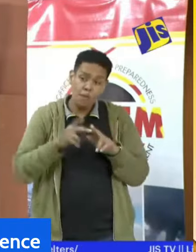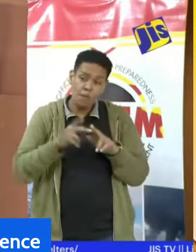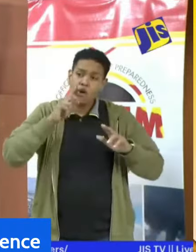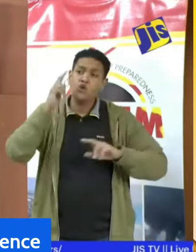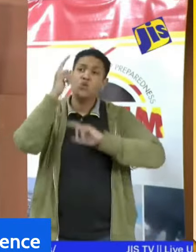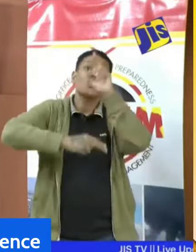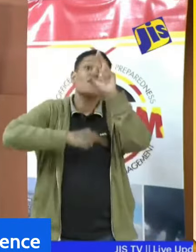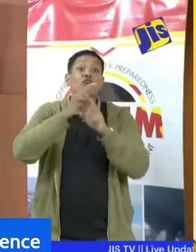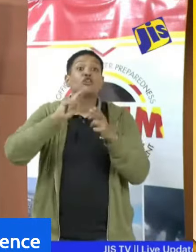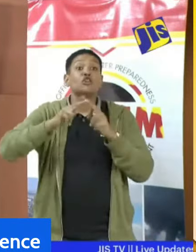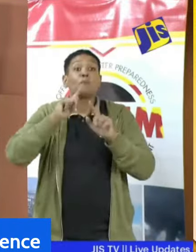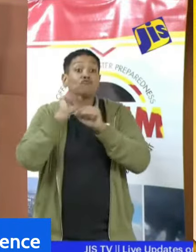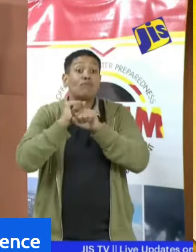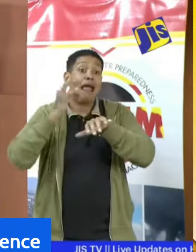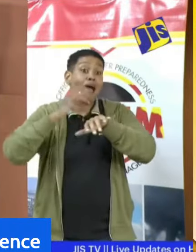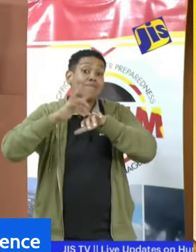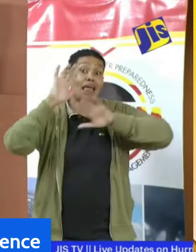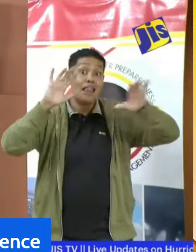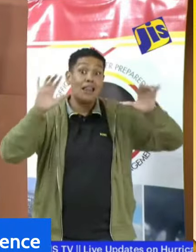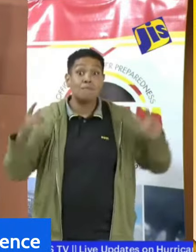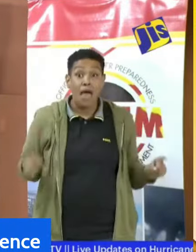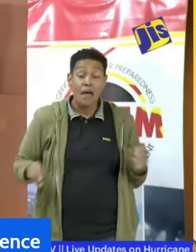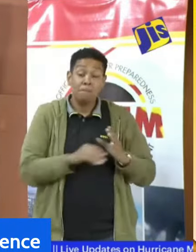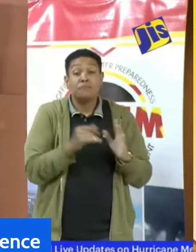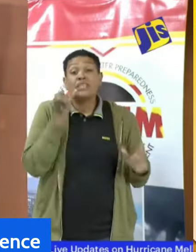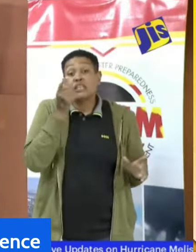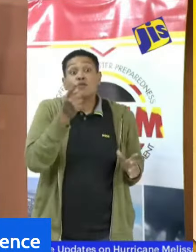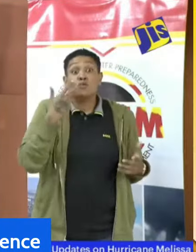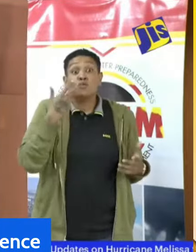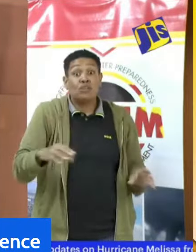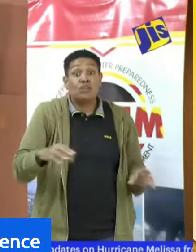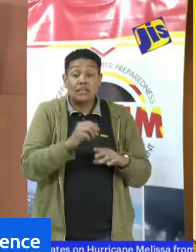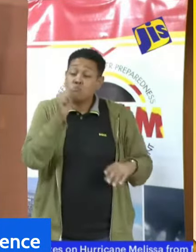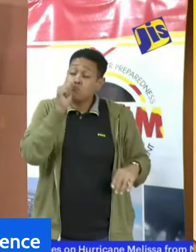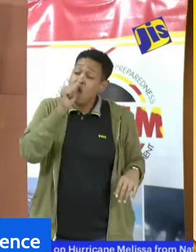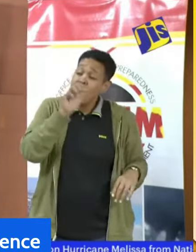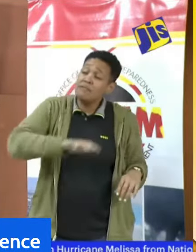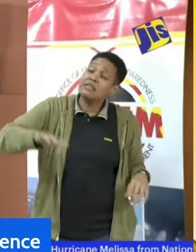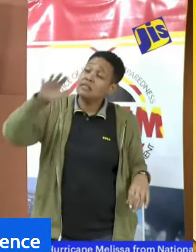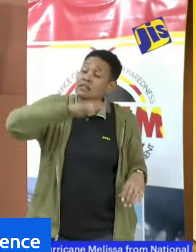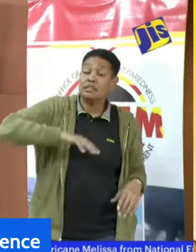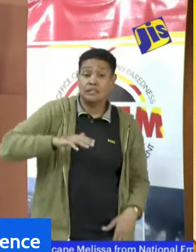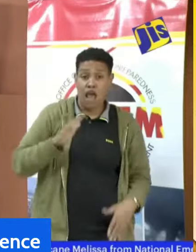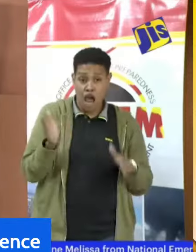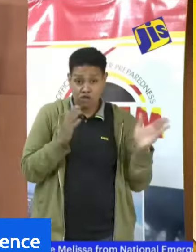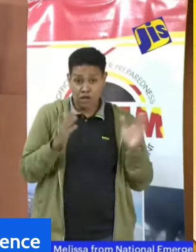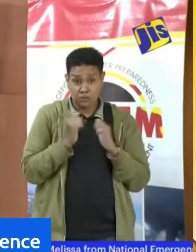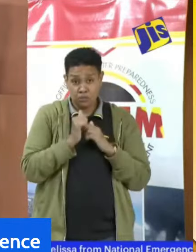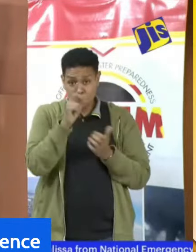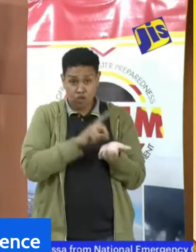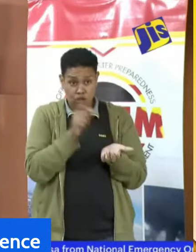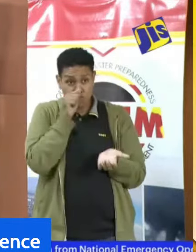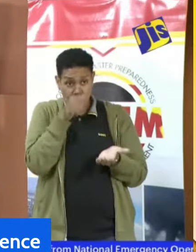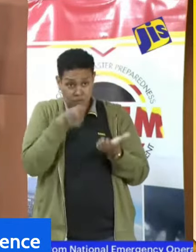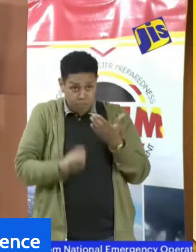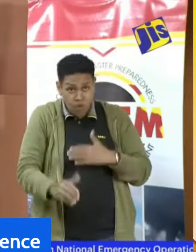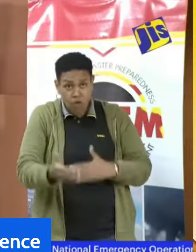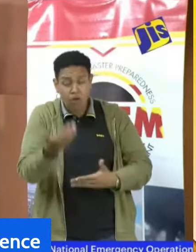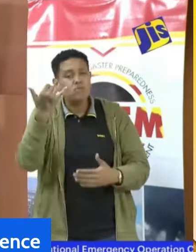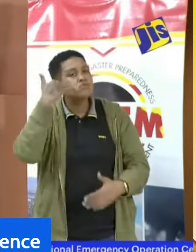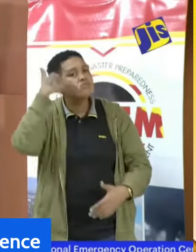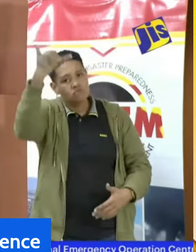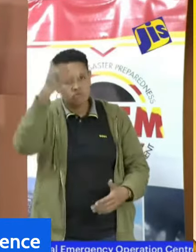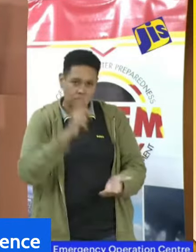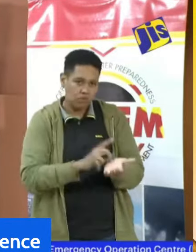universal number that's available. And if you are in a private arrangement with your physician, then certainly call your